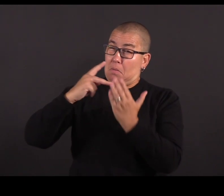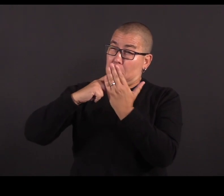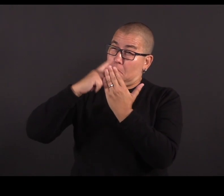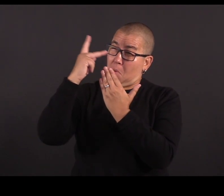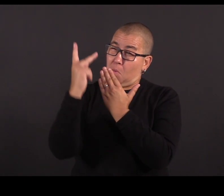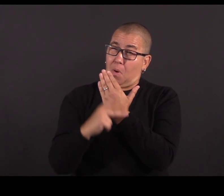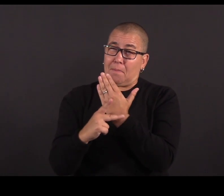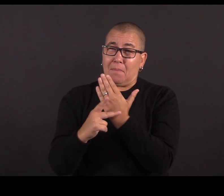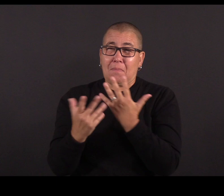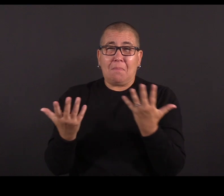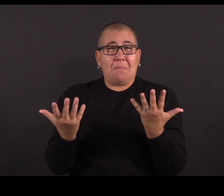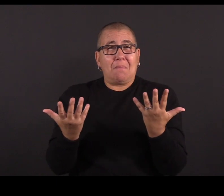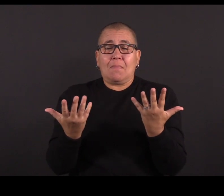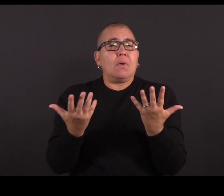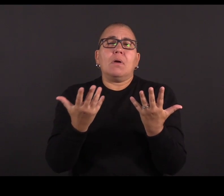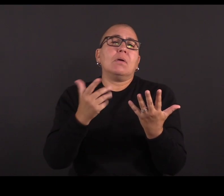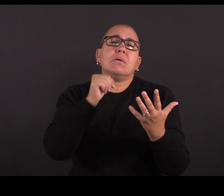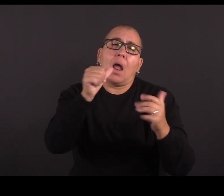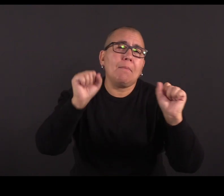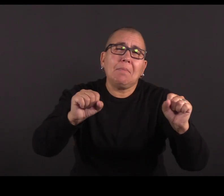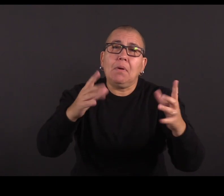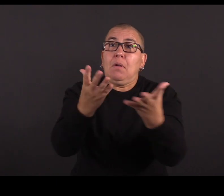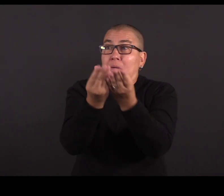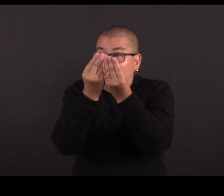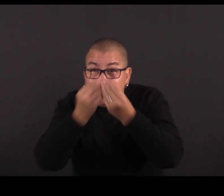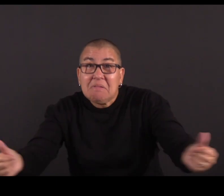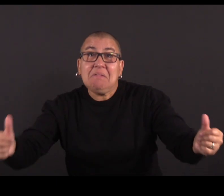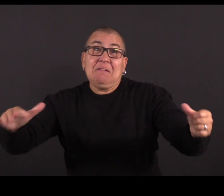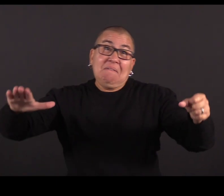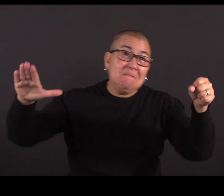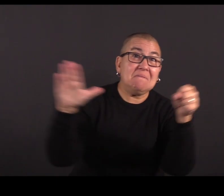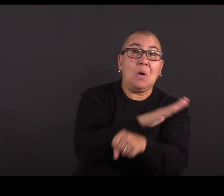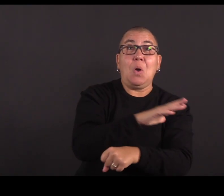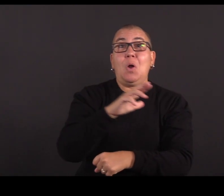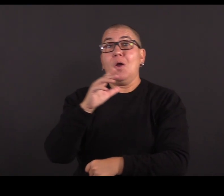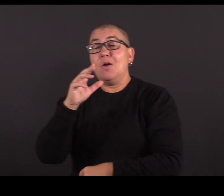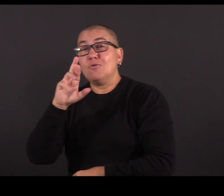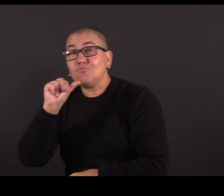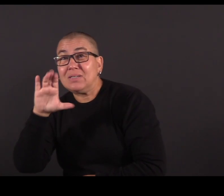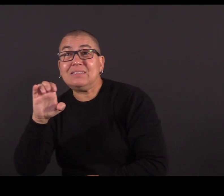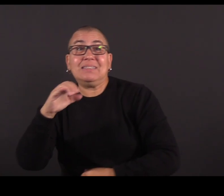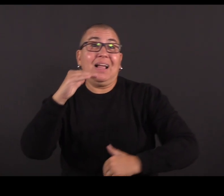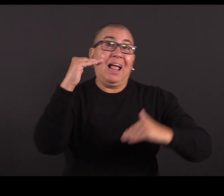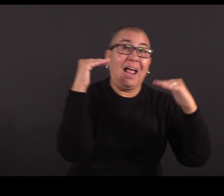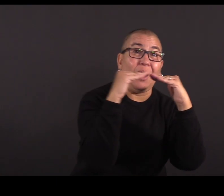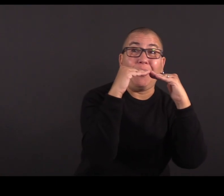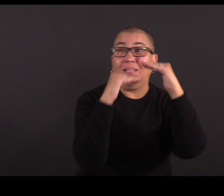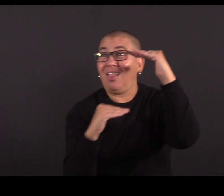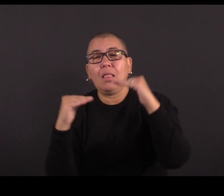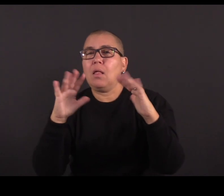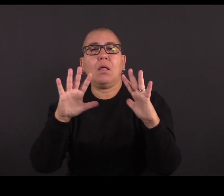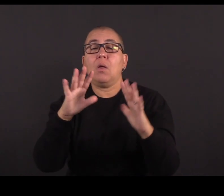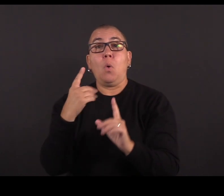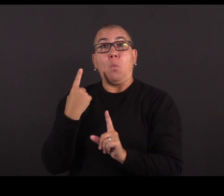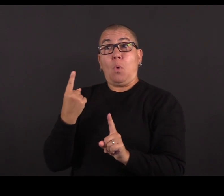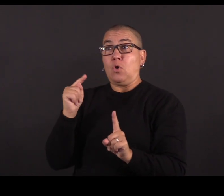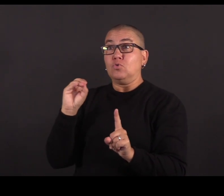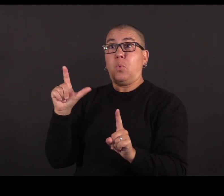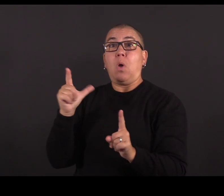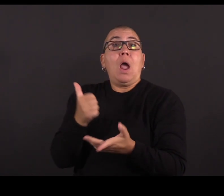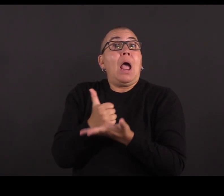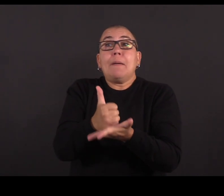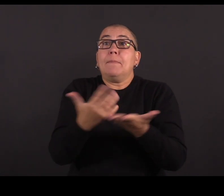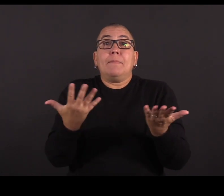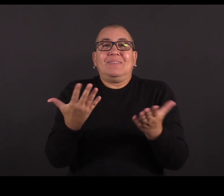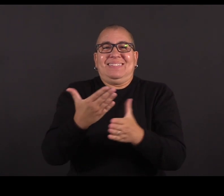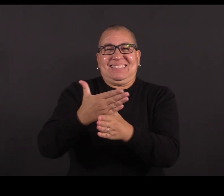and economic inequalities, but can be one tool in the toolbox to share the benefits of economic growth